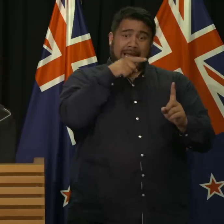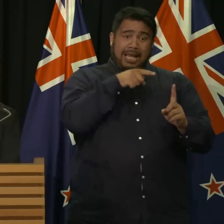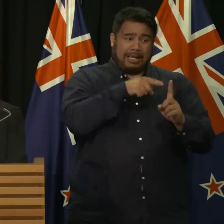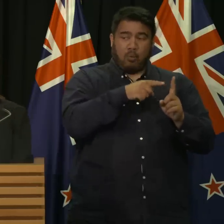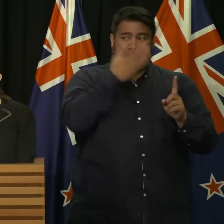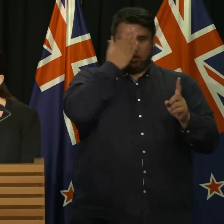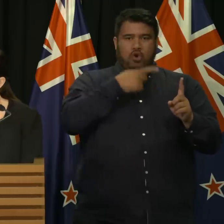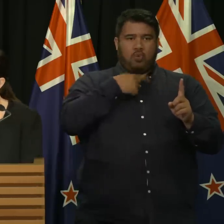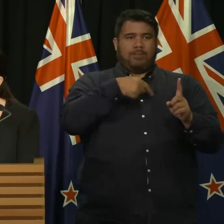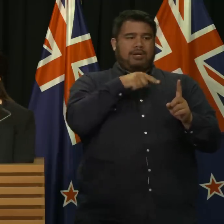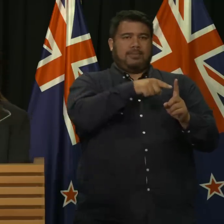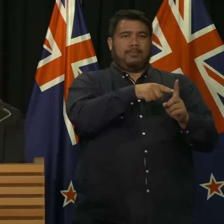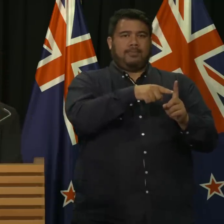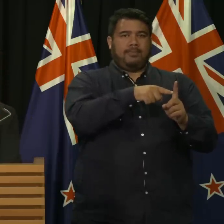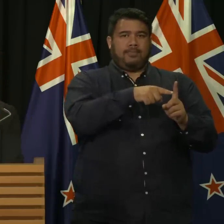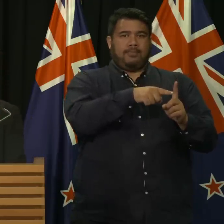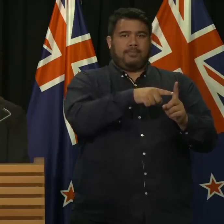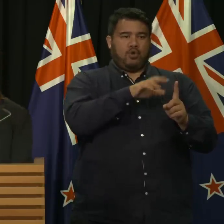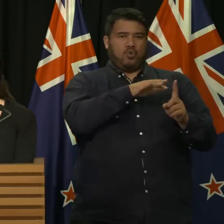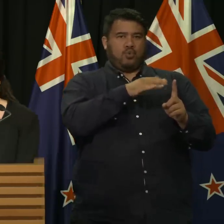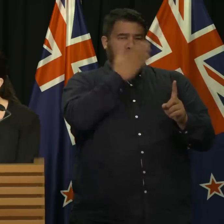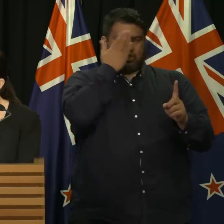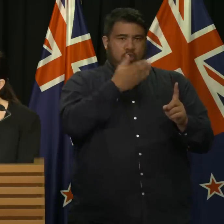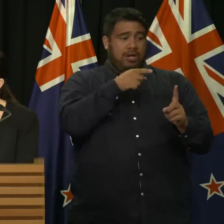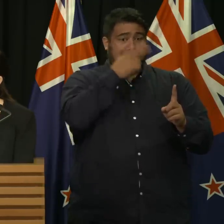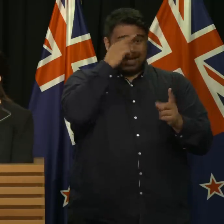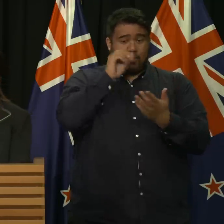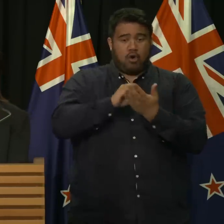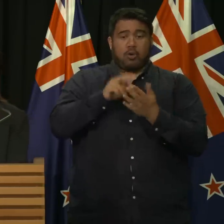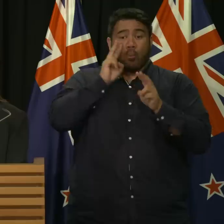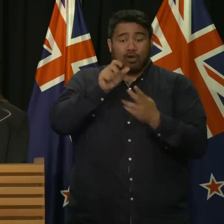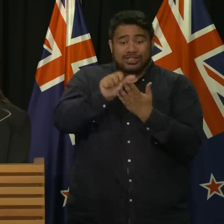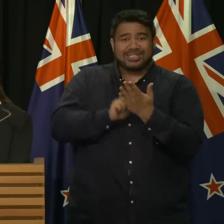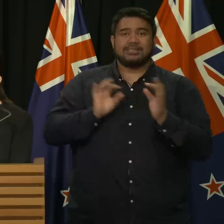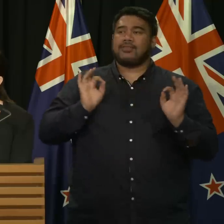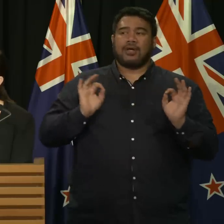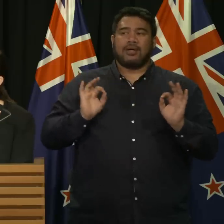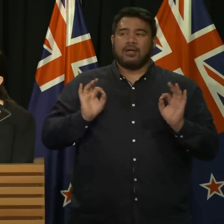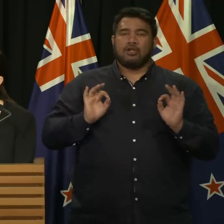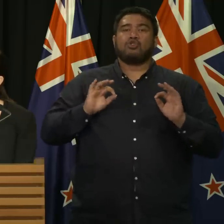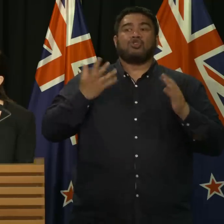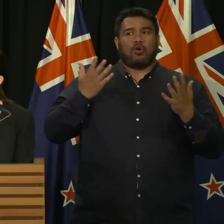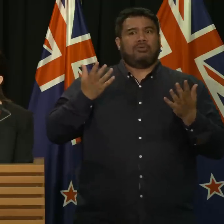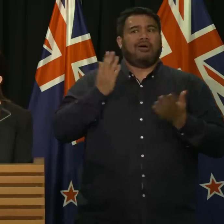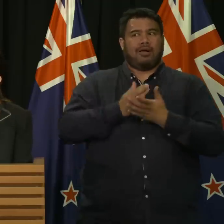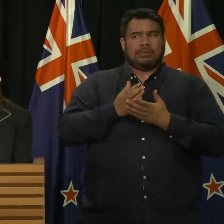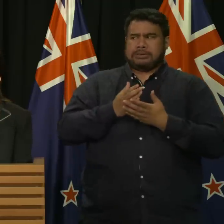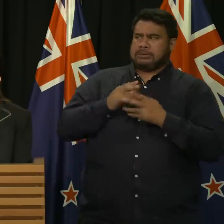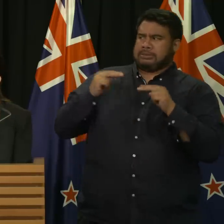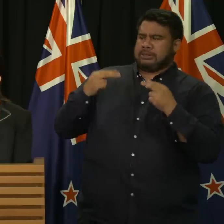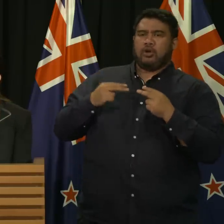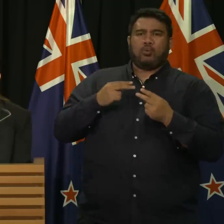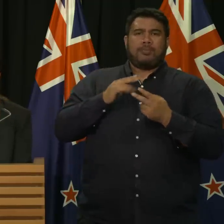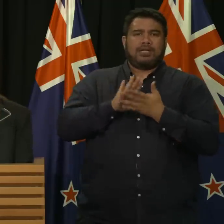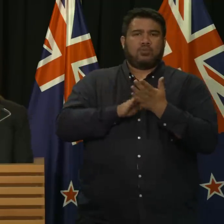known to our intelligence agencies and was not on any kind of watch list. So that obviously means there are questions that we'll be looking for